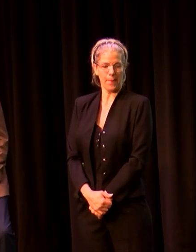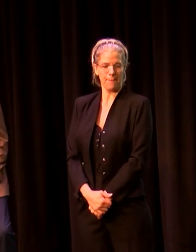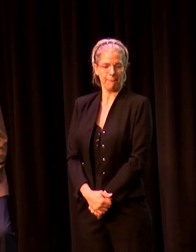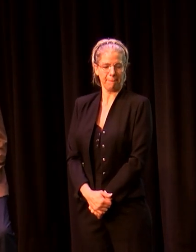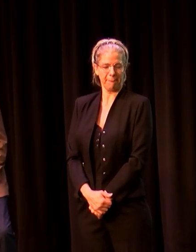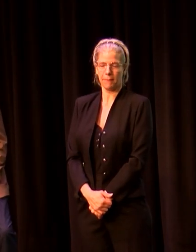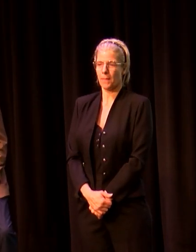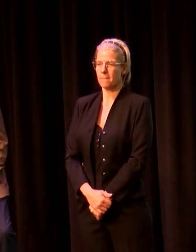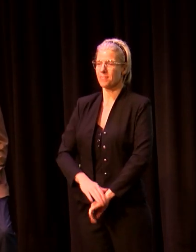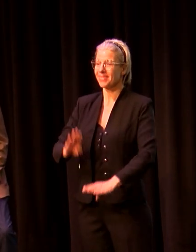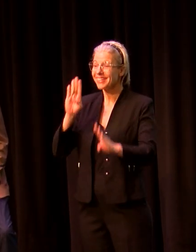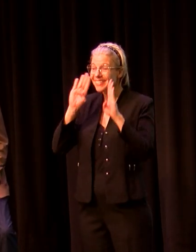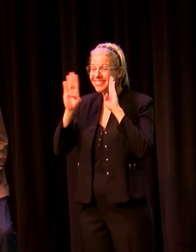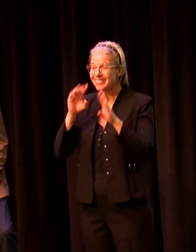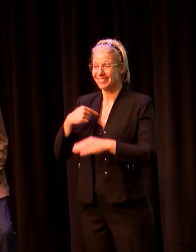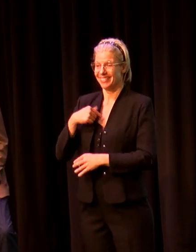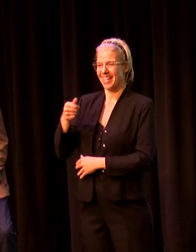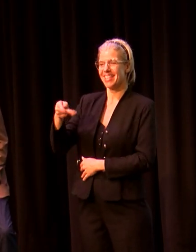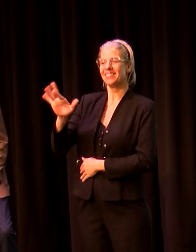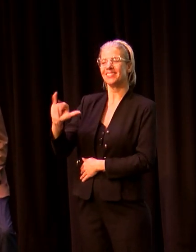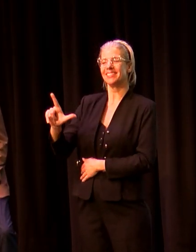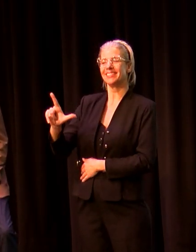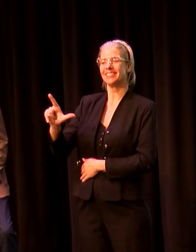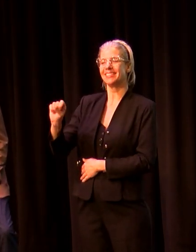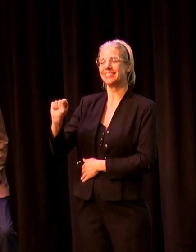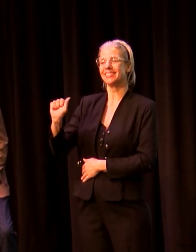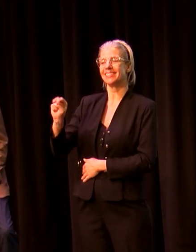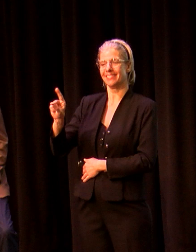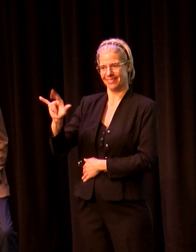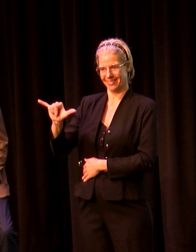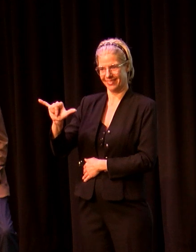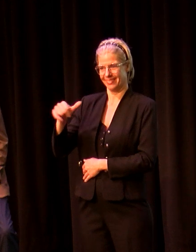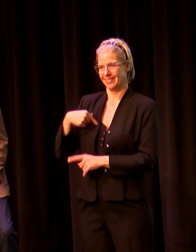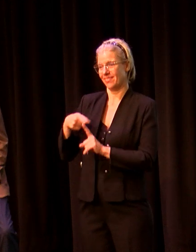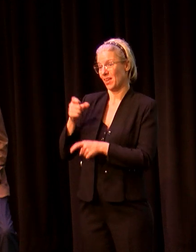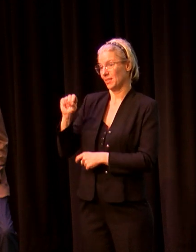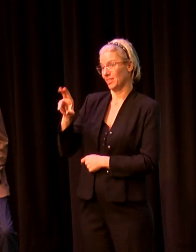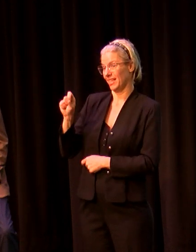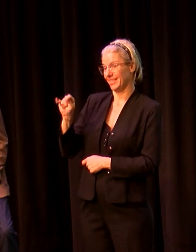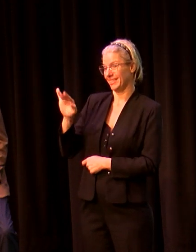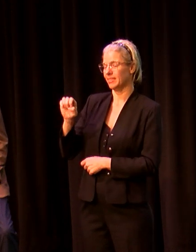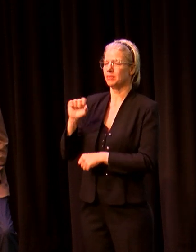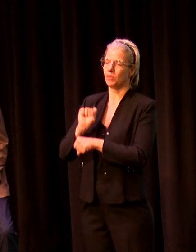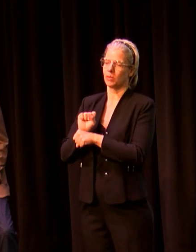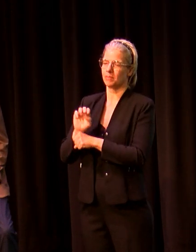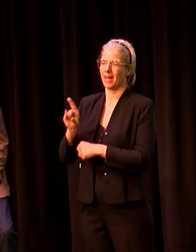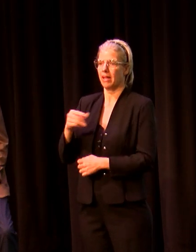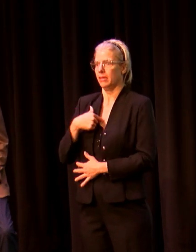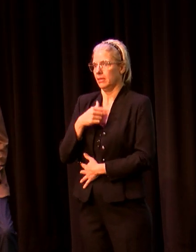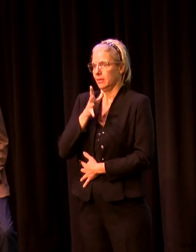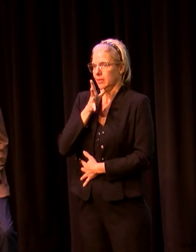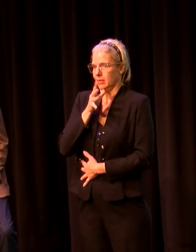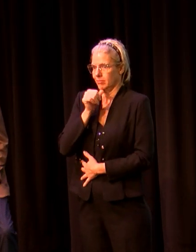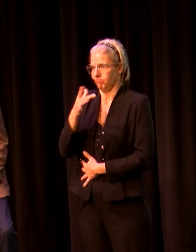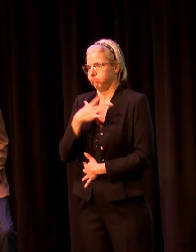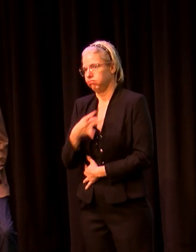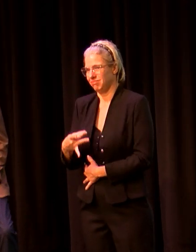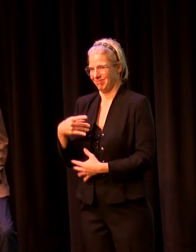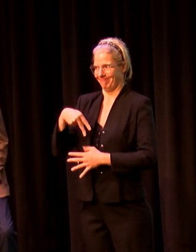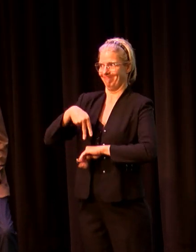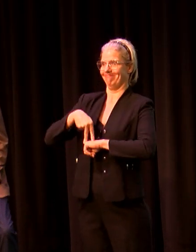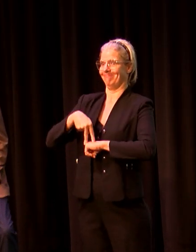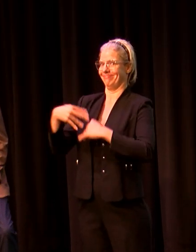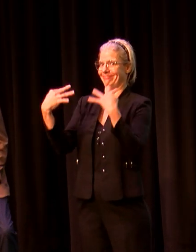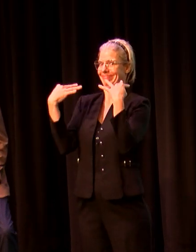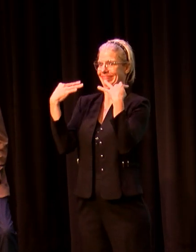Hi, I'm April Sandy from Justice Jobs of Maryland. I hate talking in front of people, but I'll do it. I just want to thank